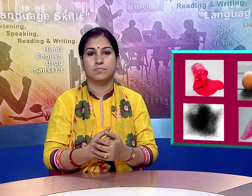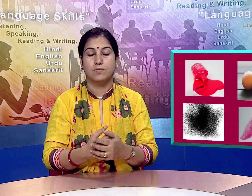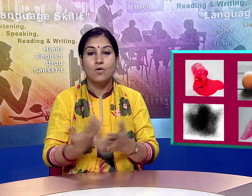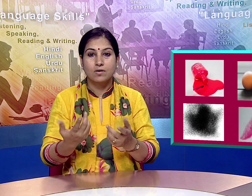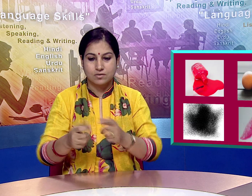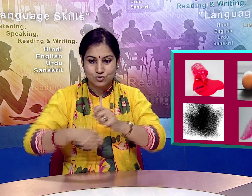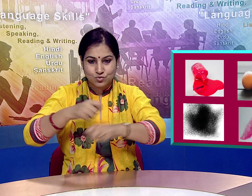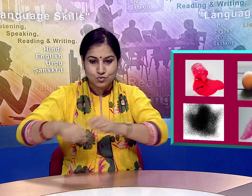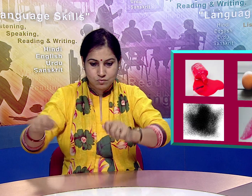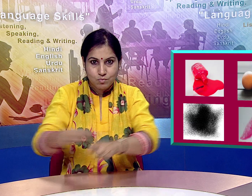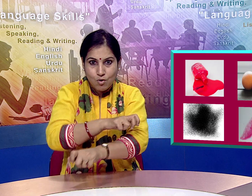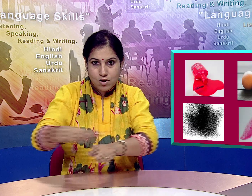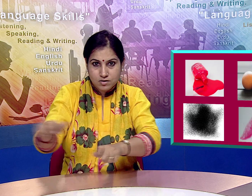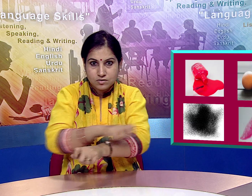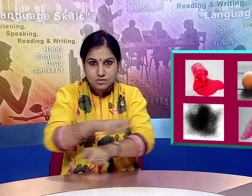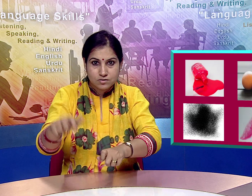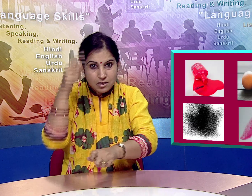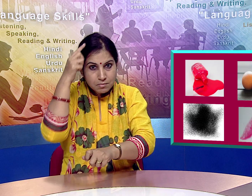or shoe polish